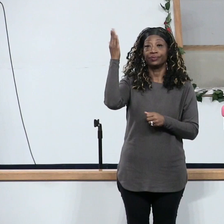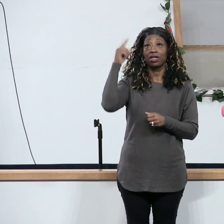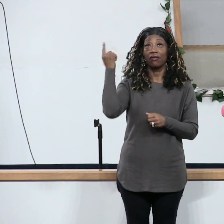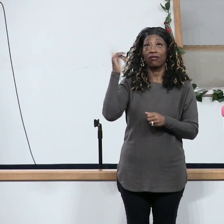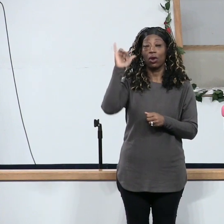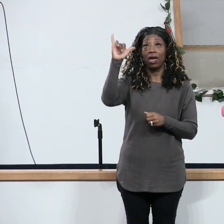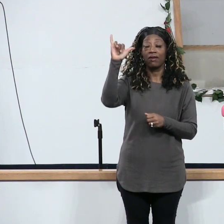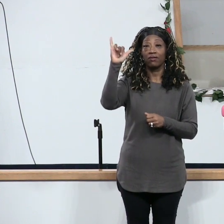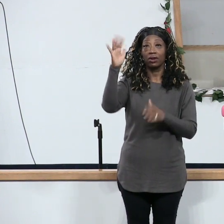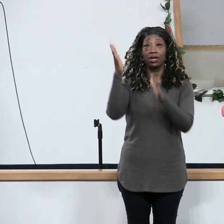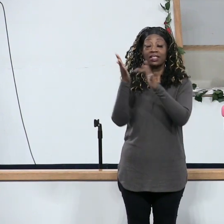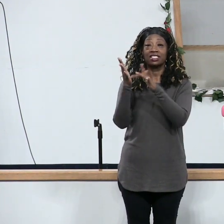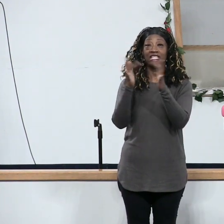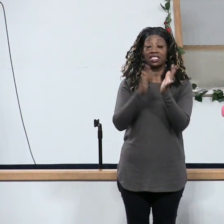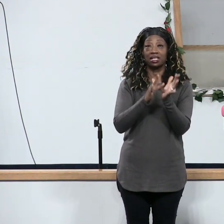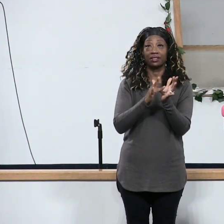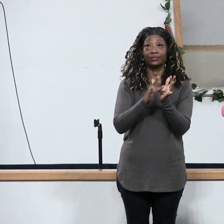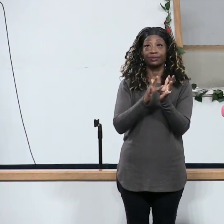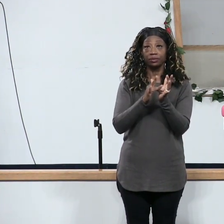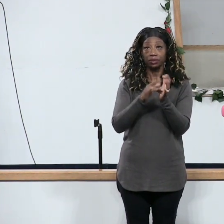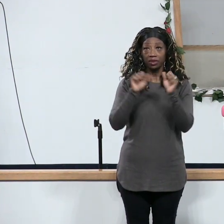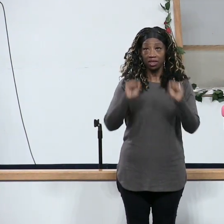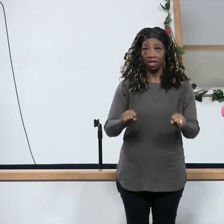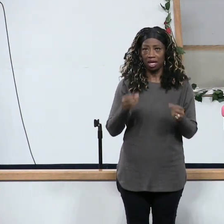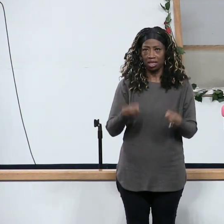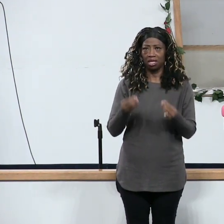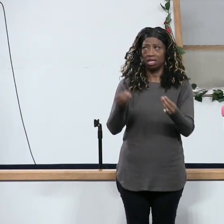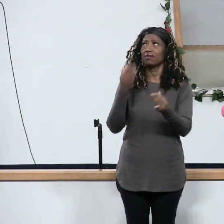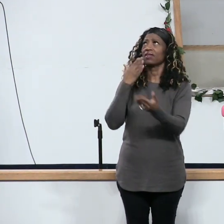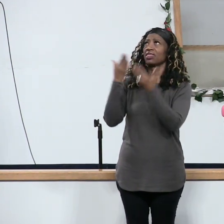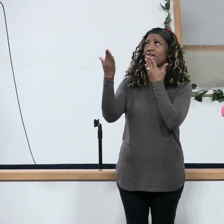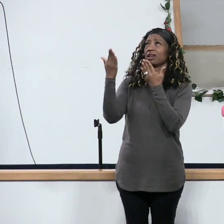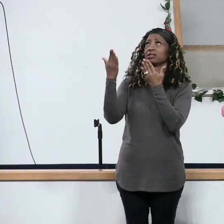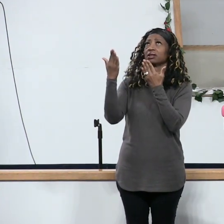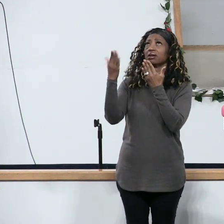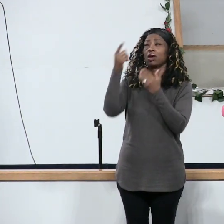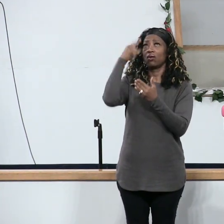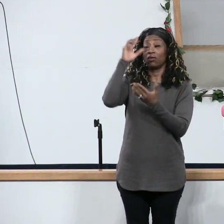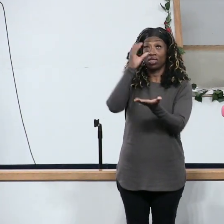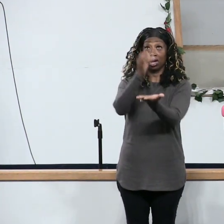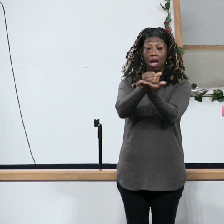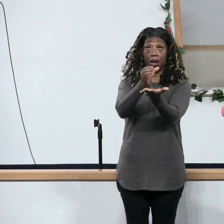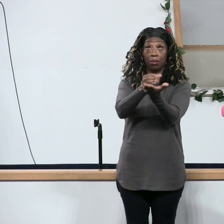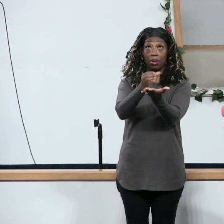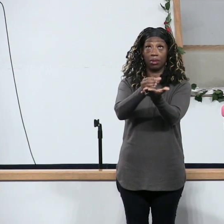If Jesus can give thanks for the cup